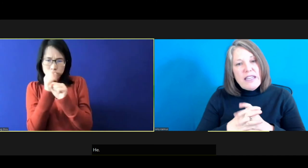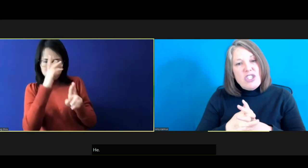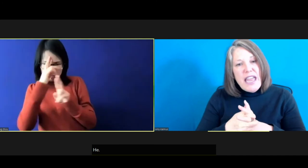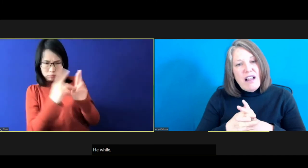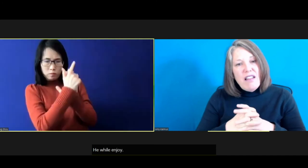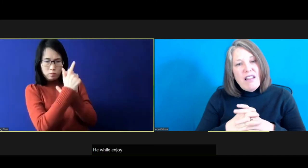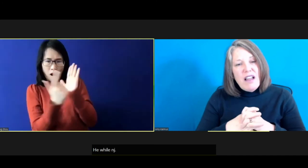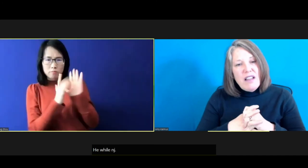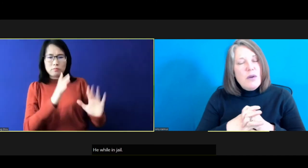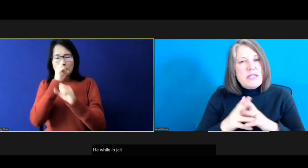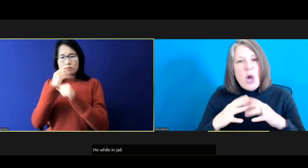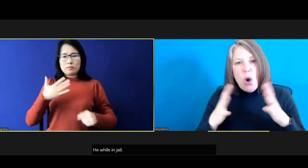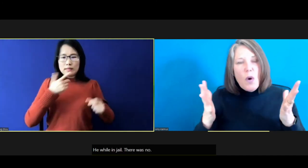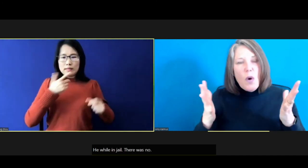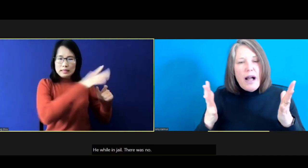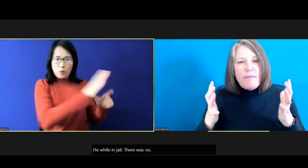he while in jail,